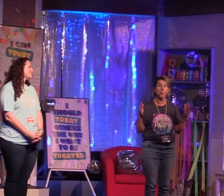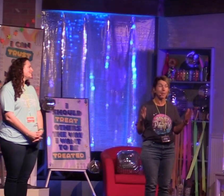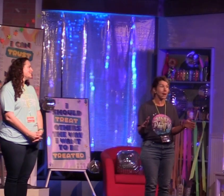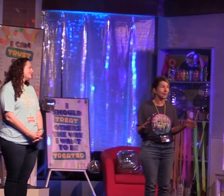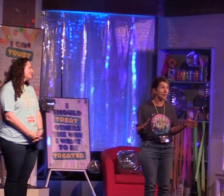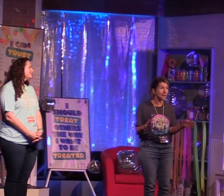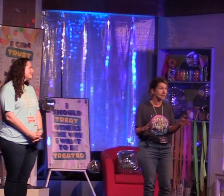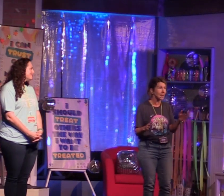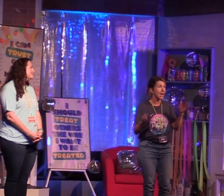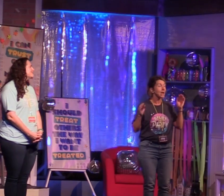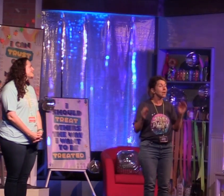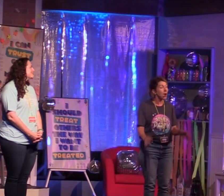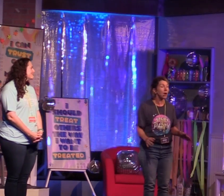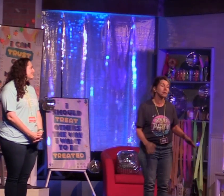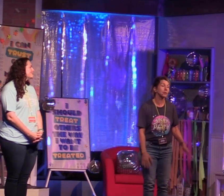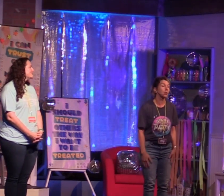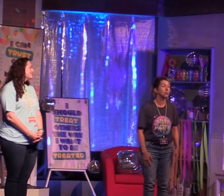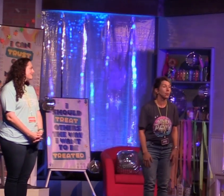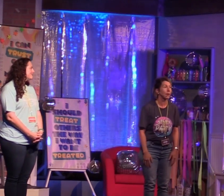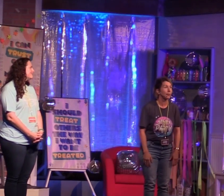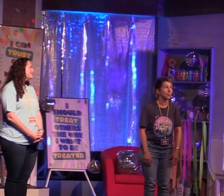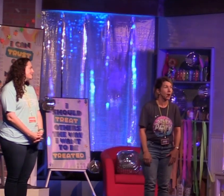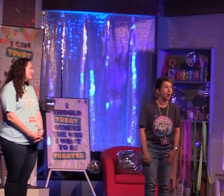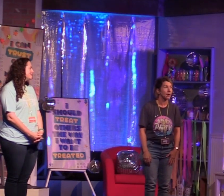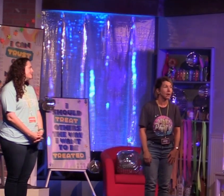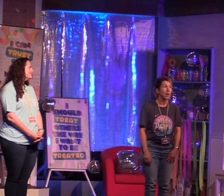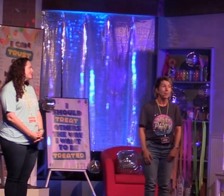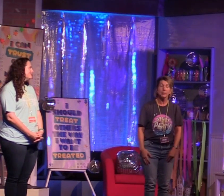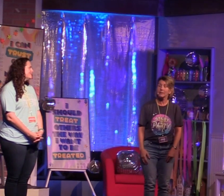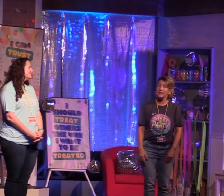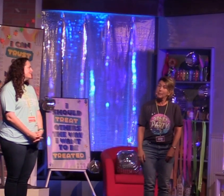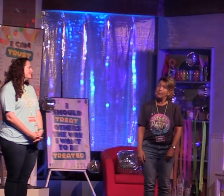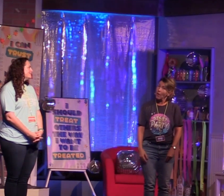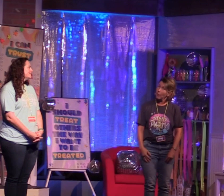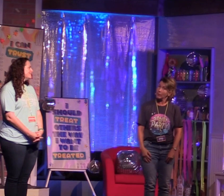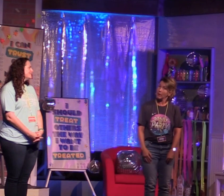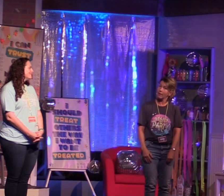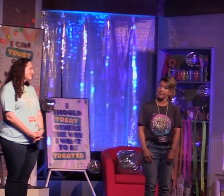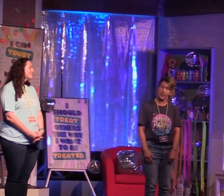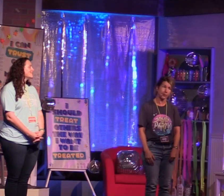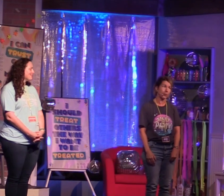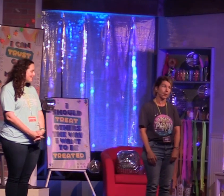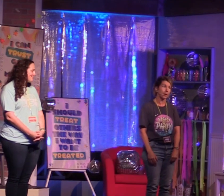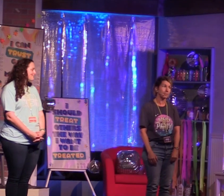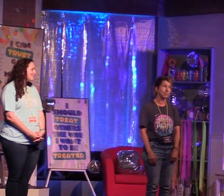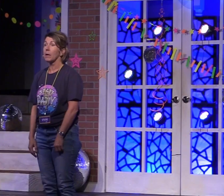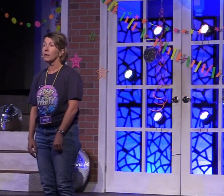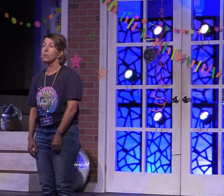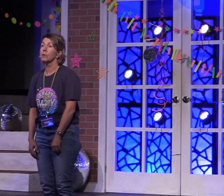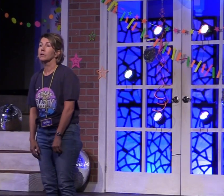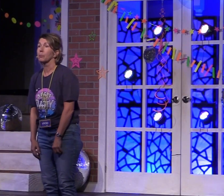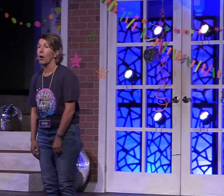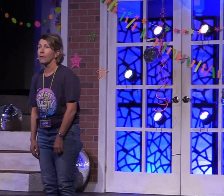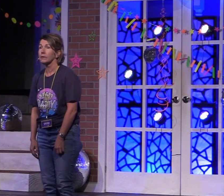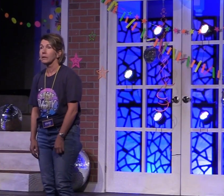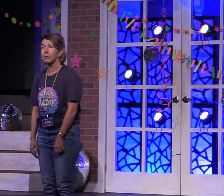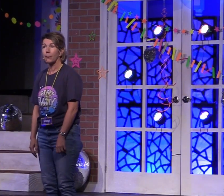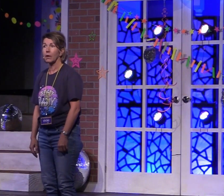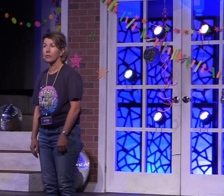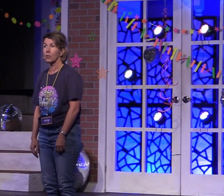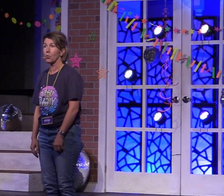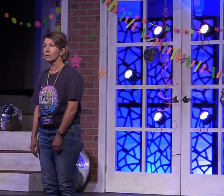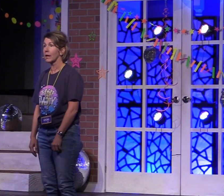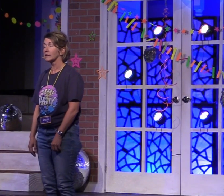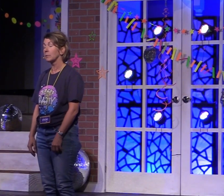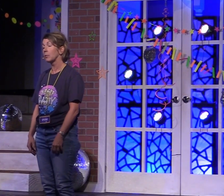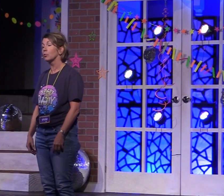to remind us not to turn away from God, but to keep following God faithfully. Many of the books of the prophets that we